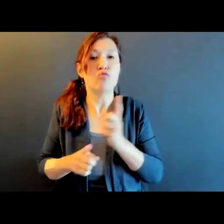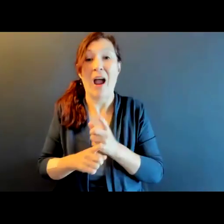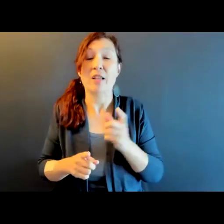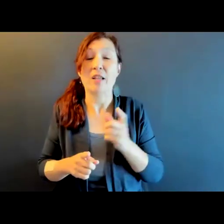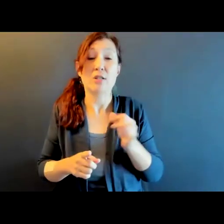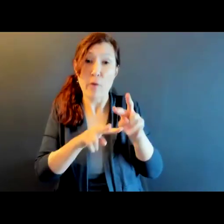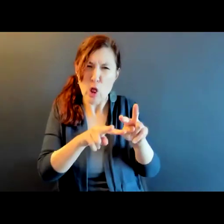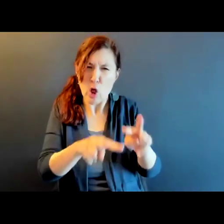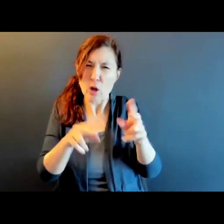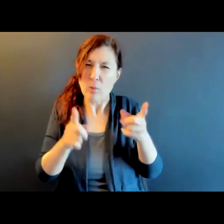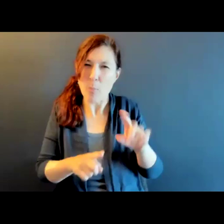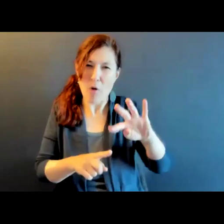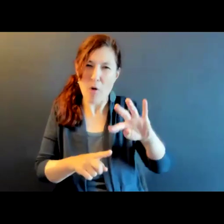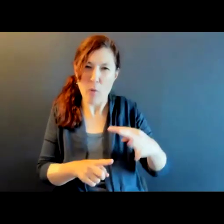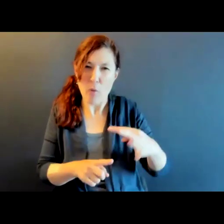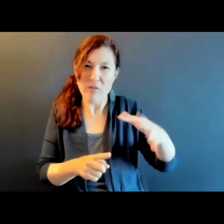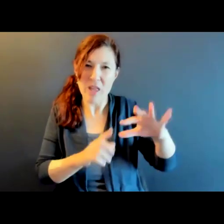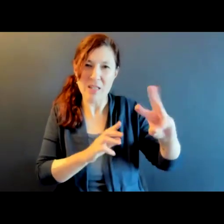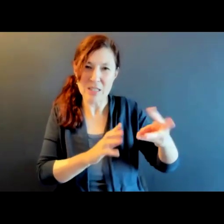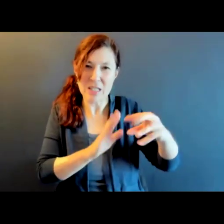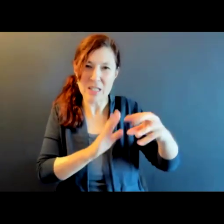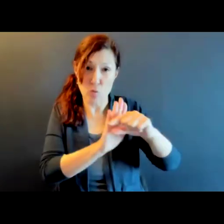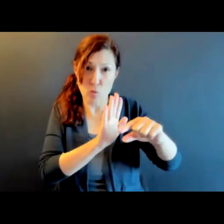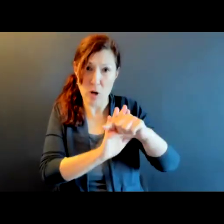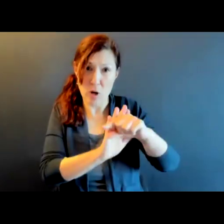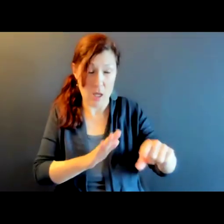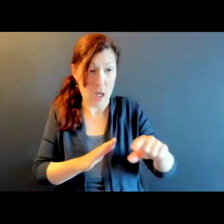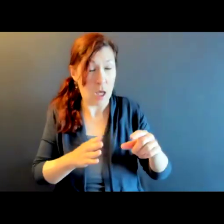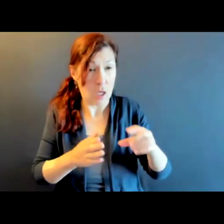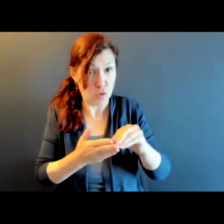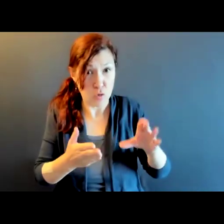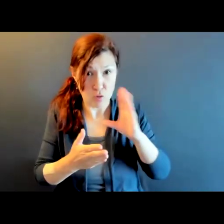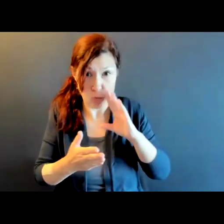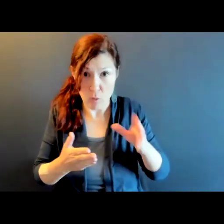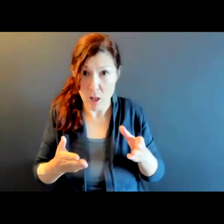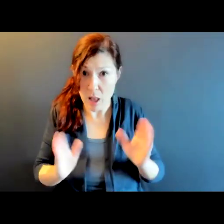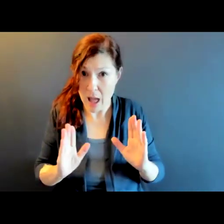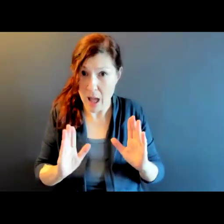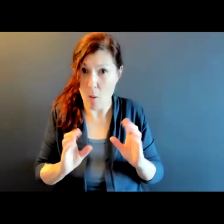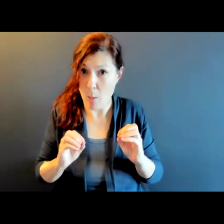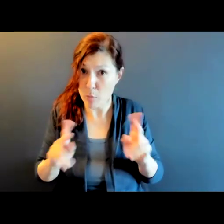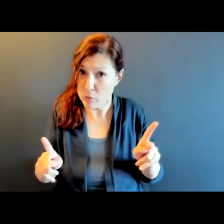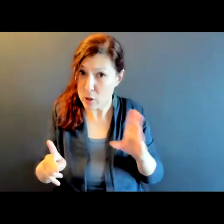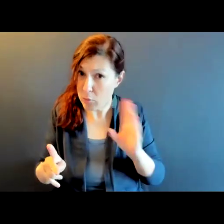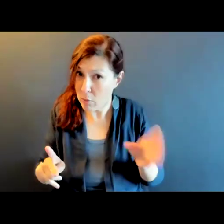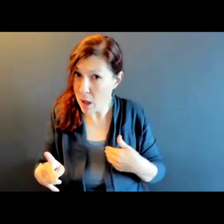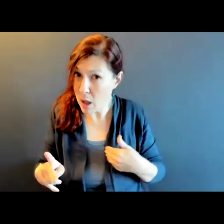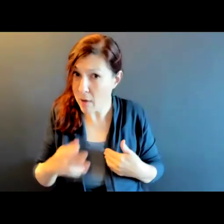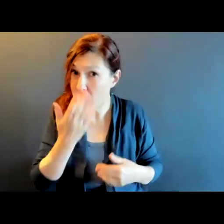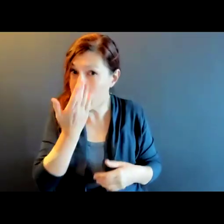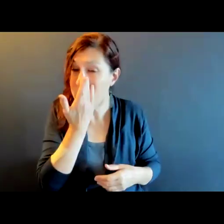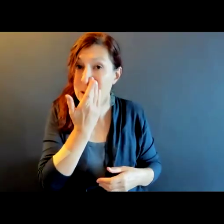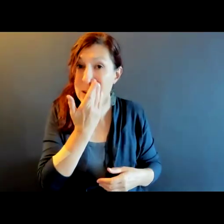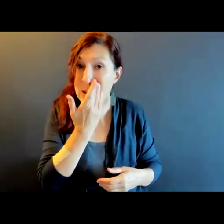ready to have these opportunities? And do we feel that the